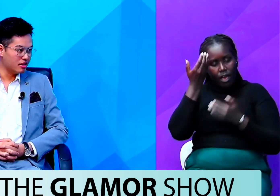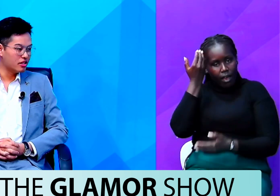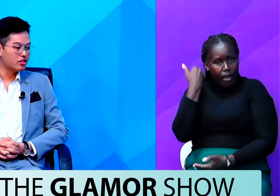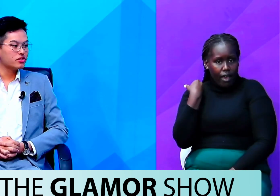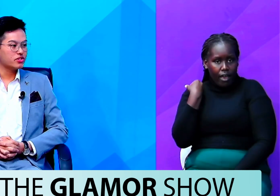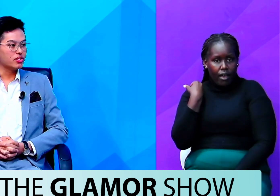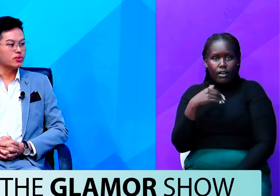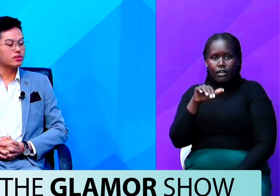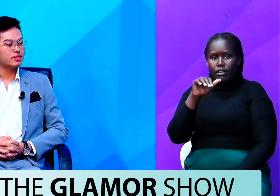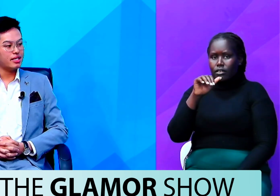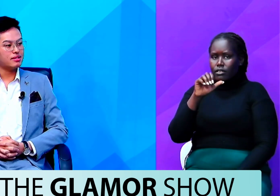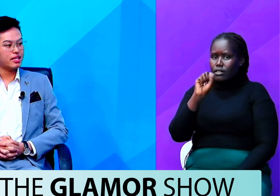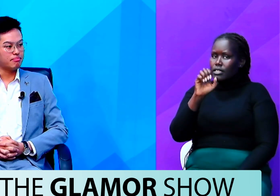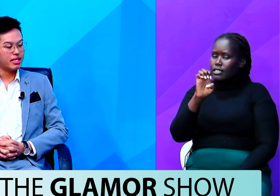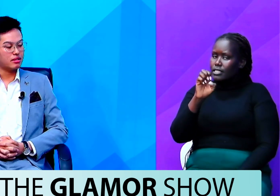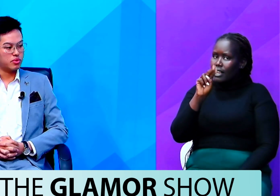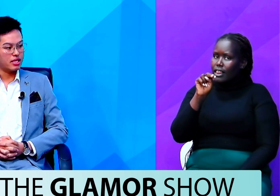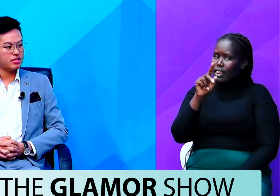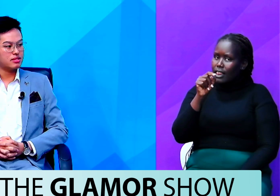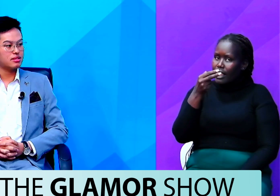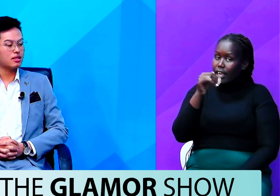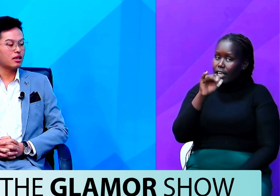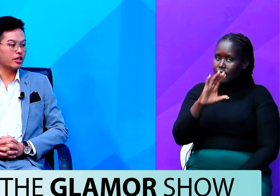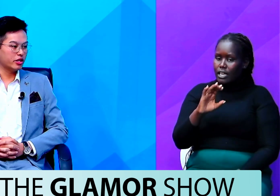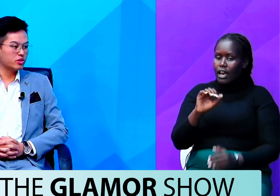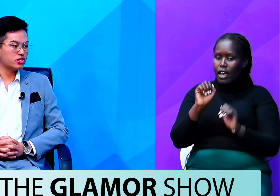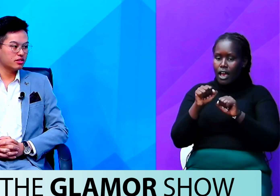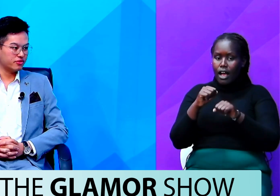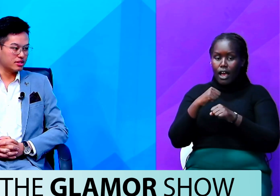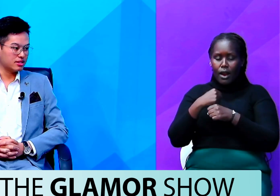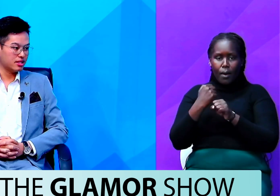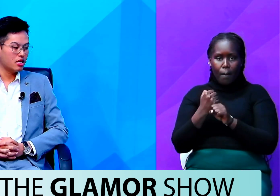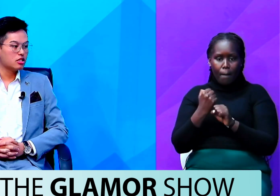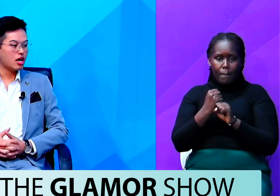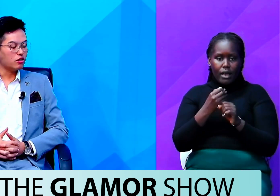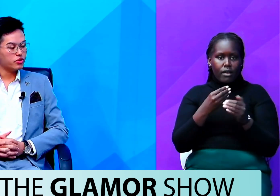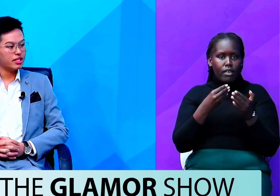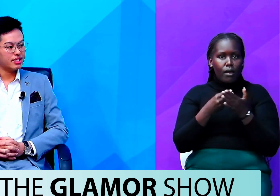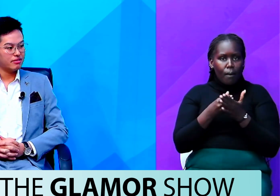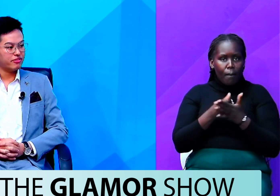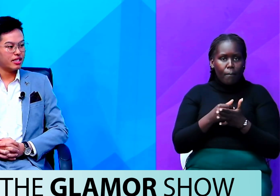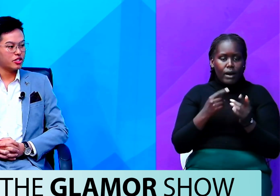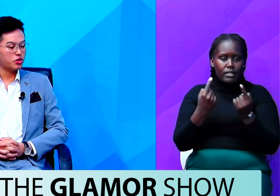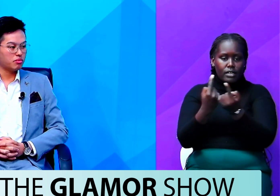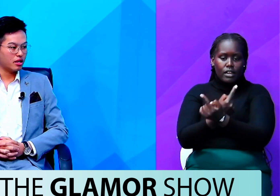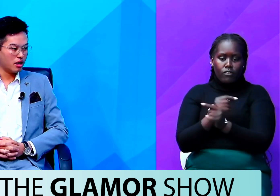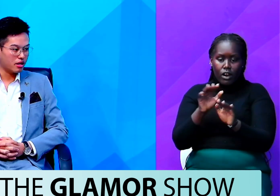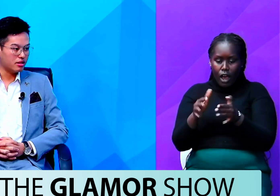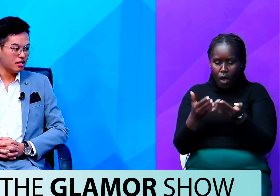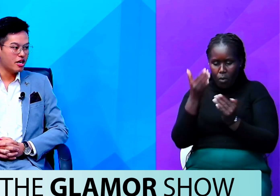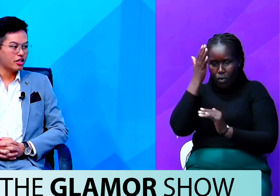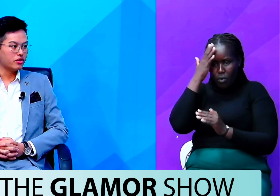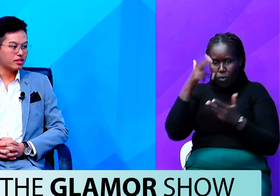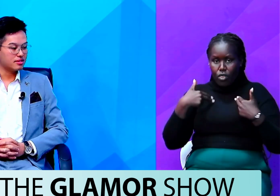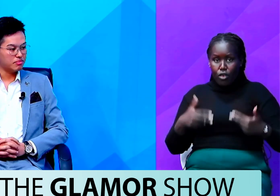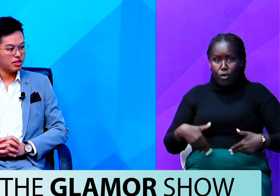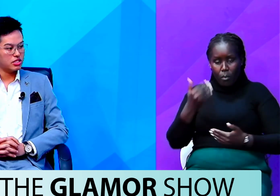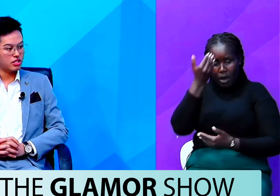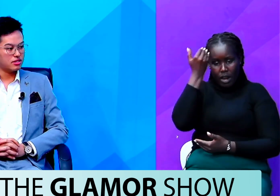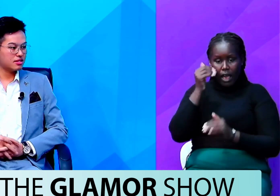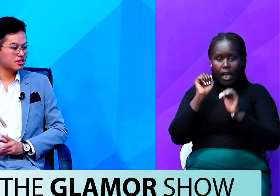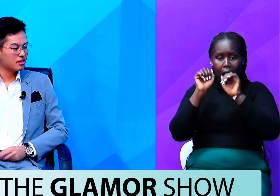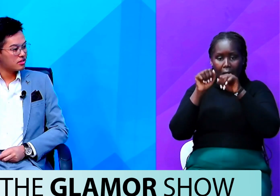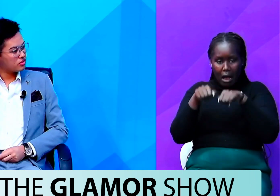hair, so that can make the price a huge difference. So how do you identify the human hair? You can